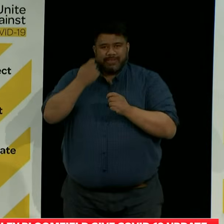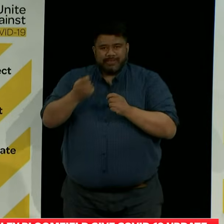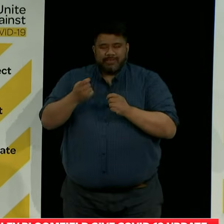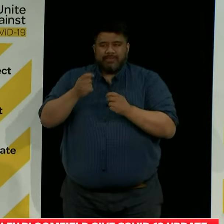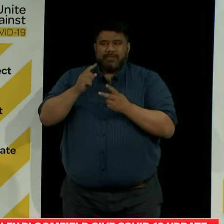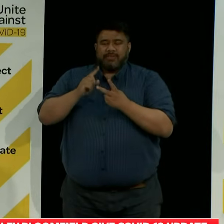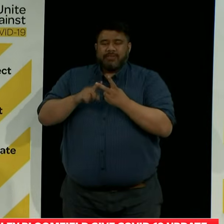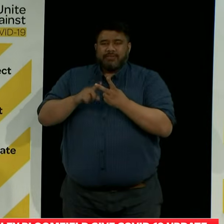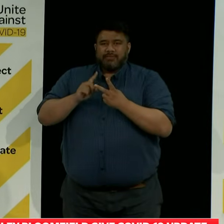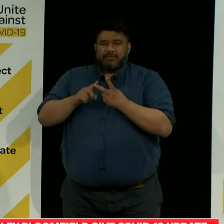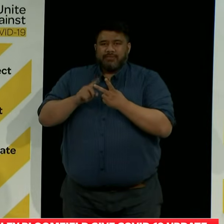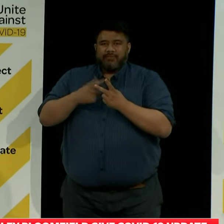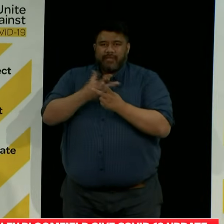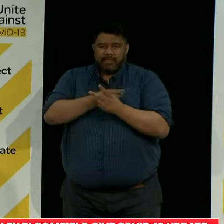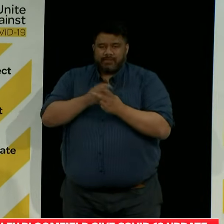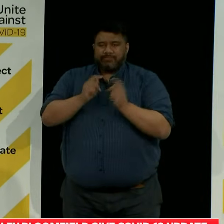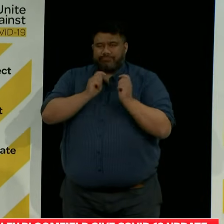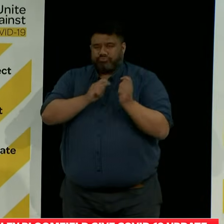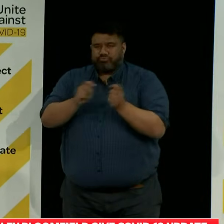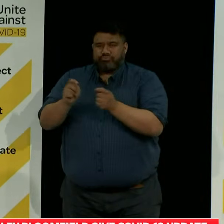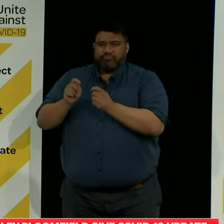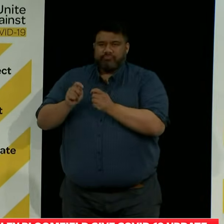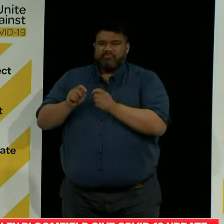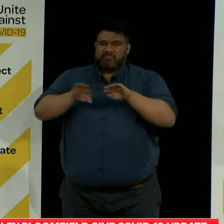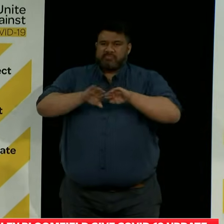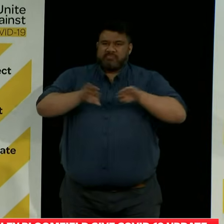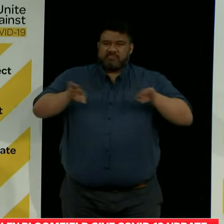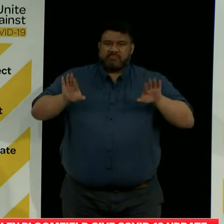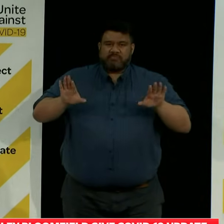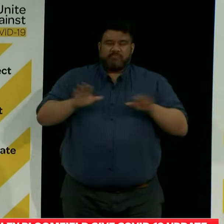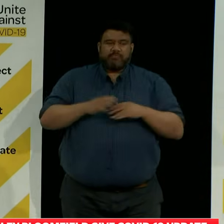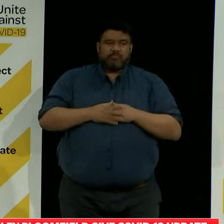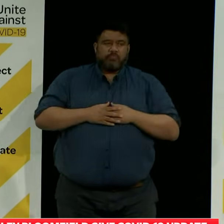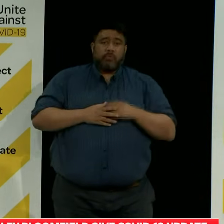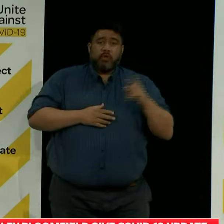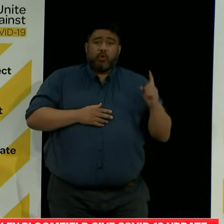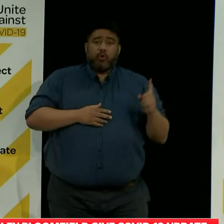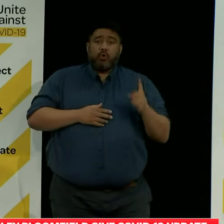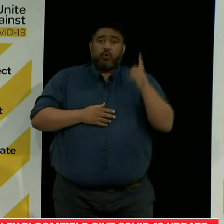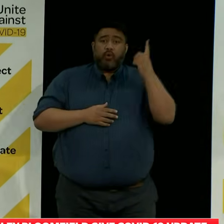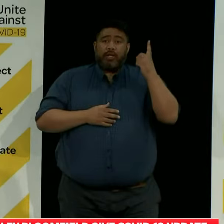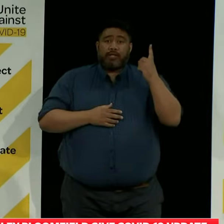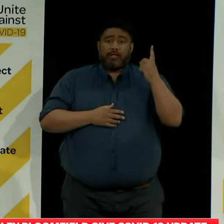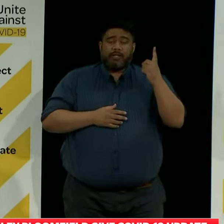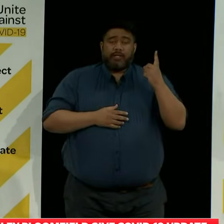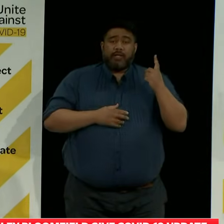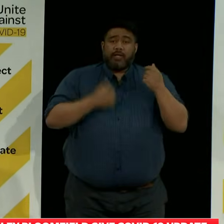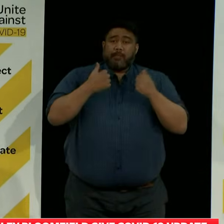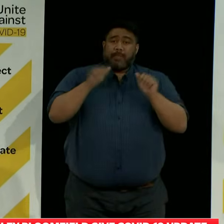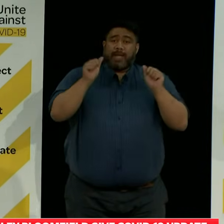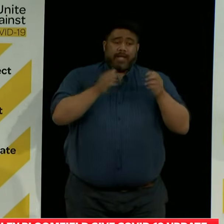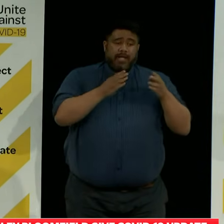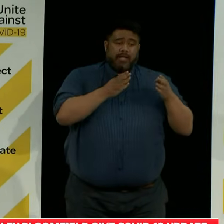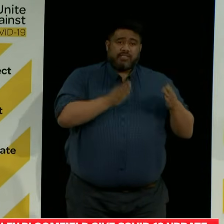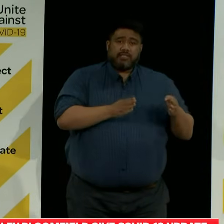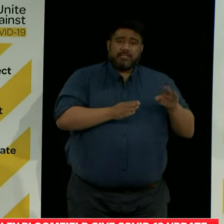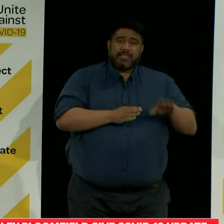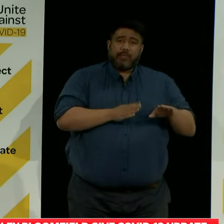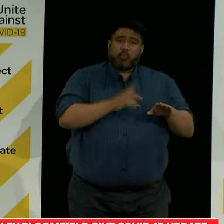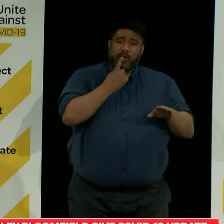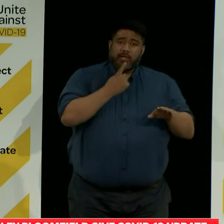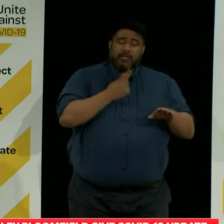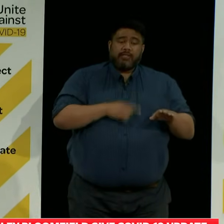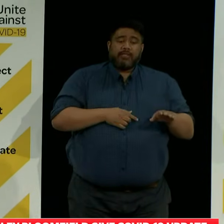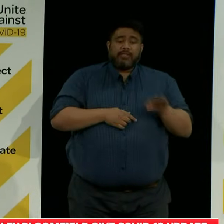3 arrangement for that area. As Auckland moves through all 3 phases of the plan we've